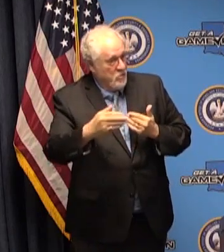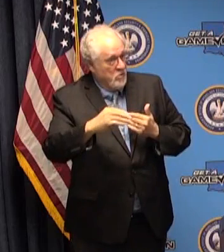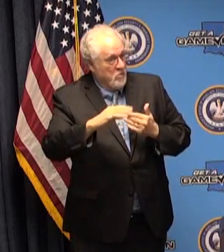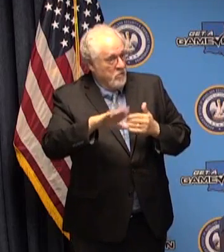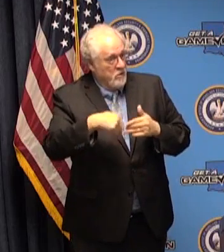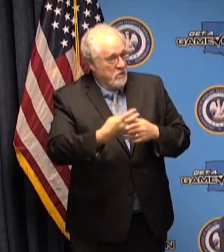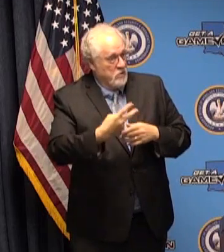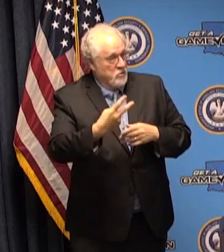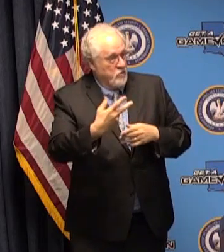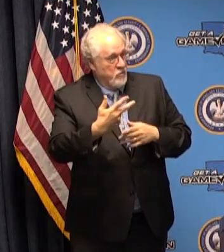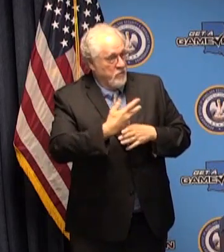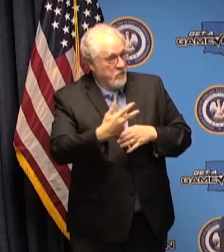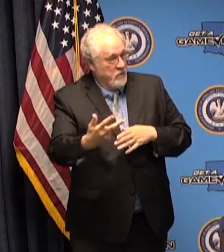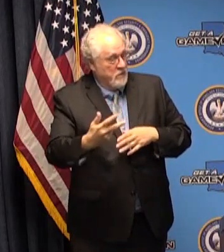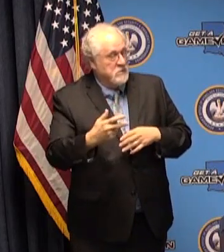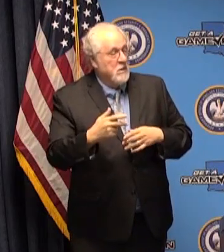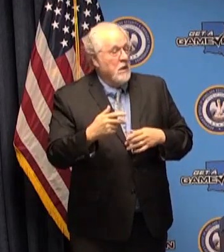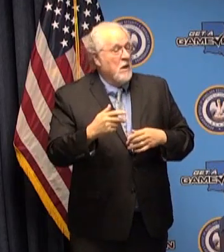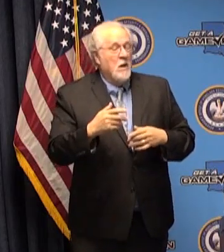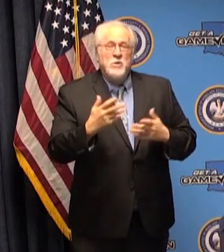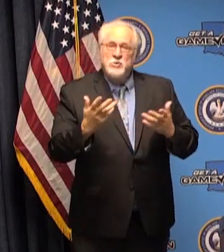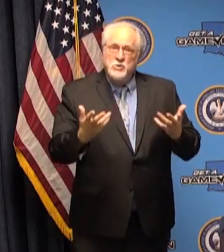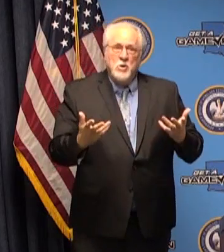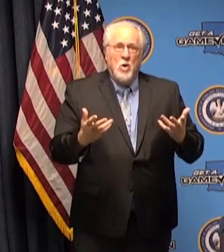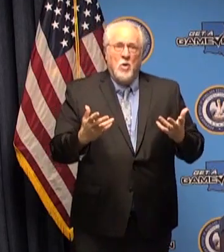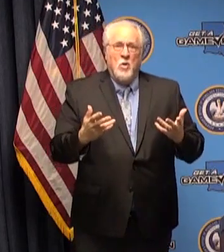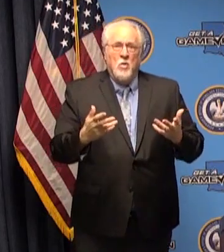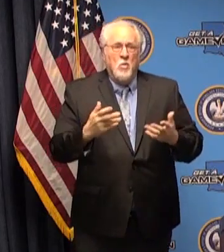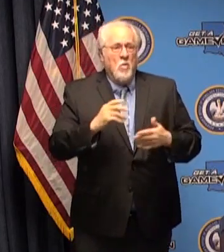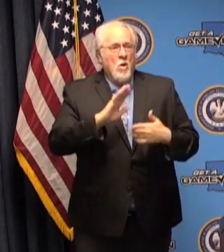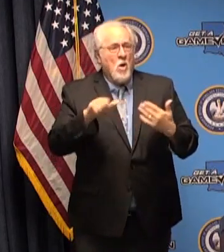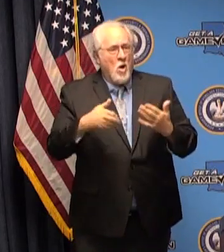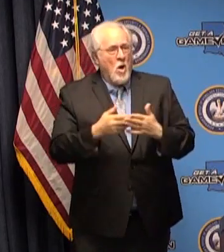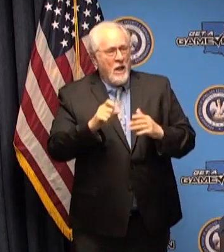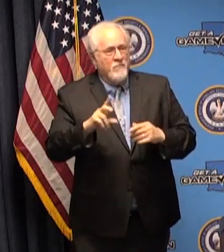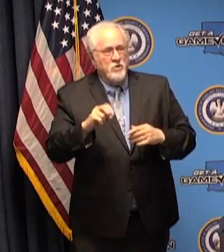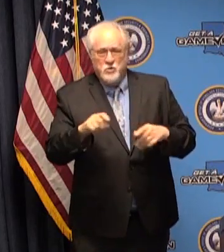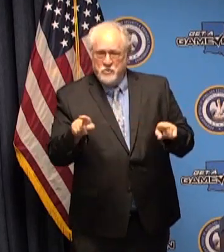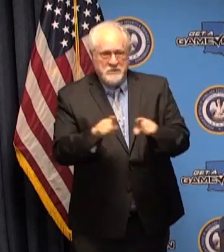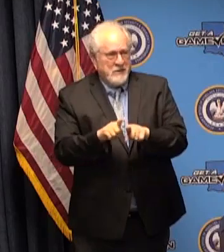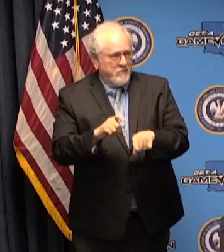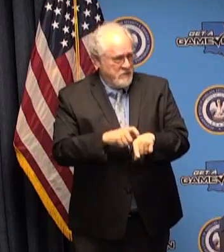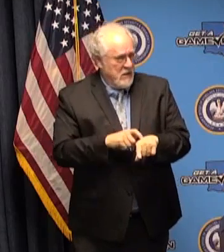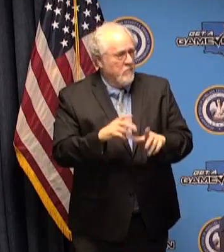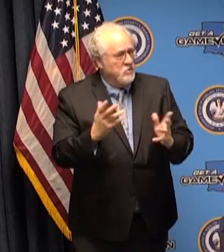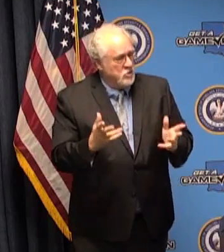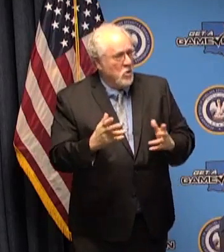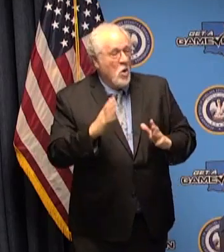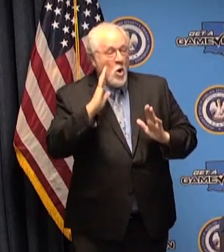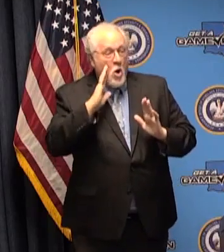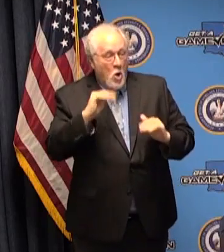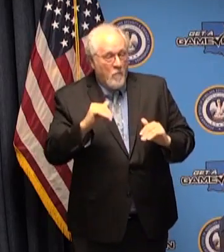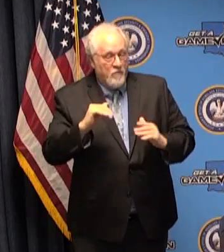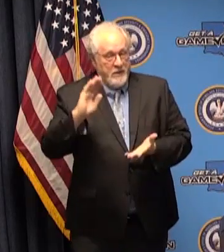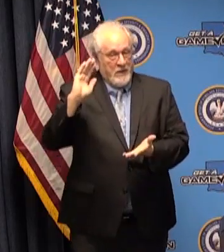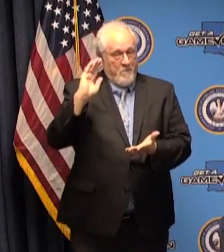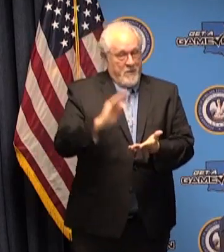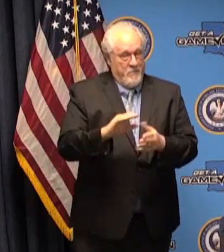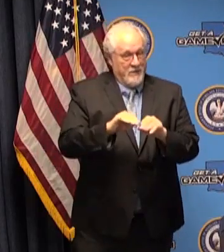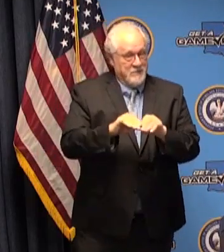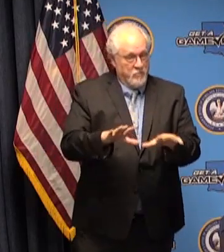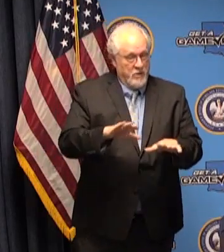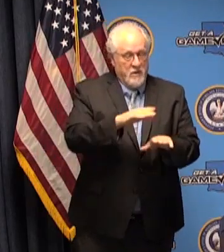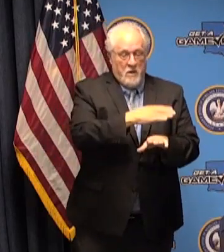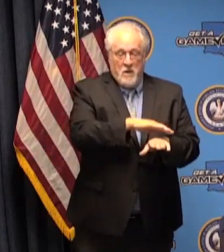2 to 3 weeks as well. So all of this has to be done at the same time, so that hopefully you minimize the